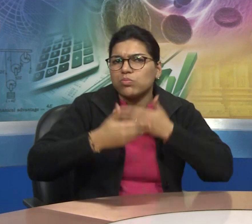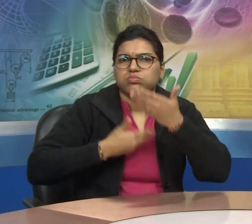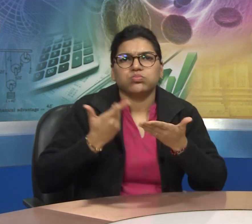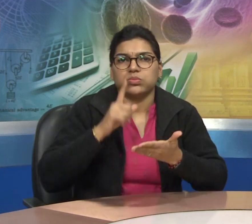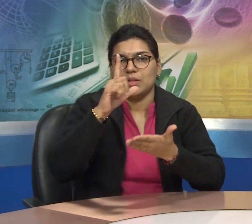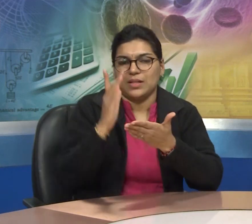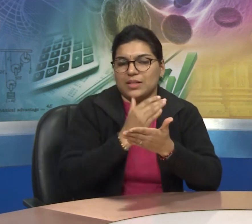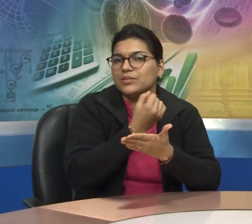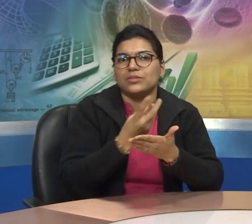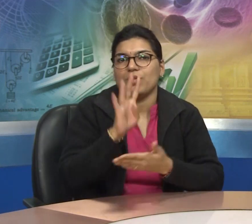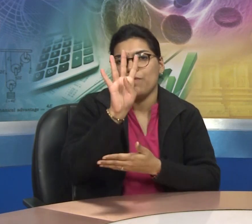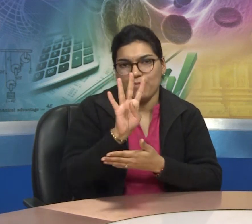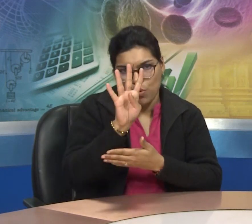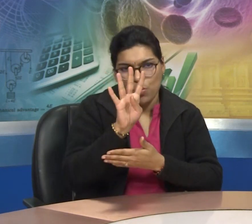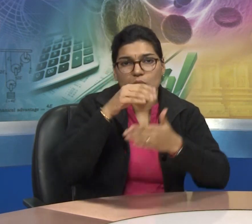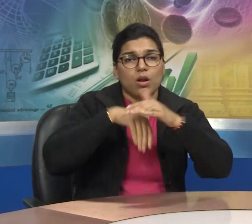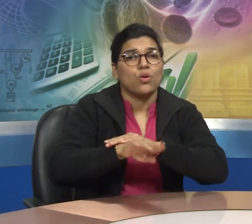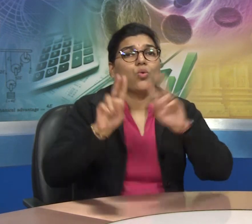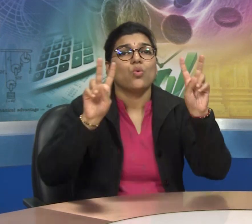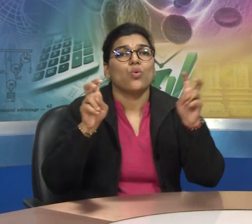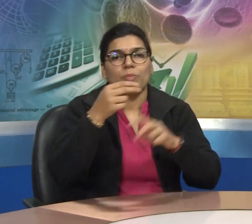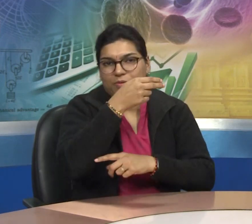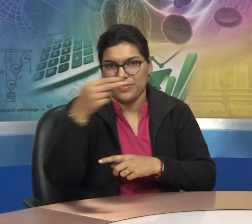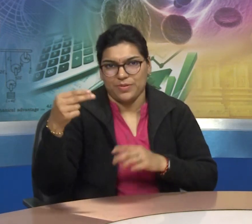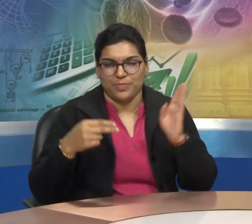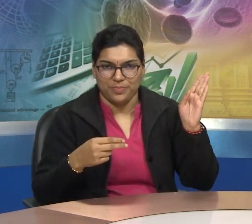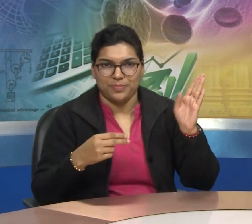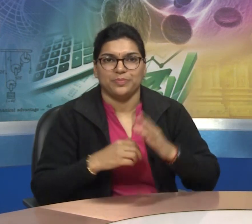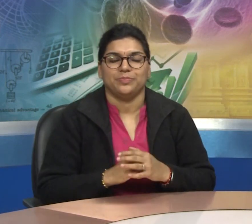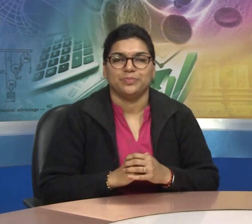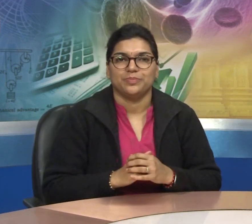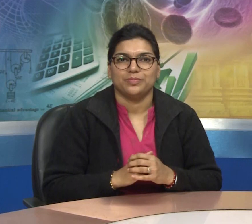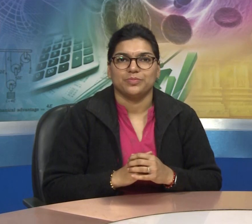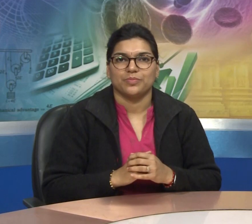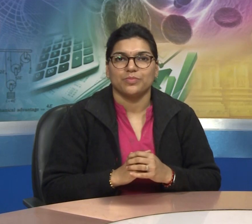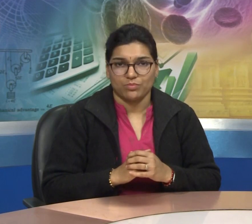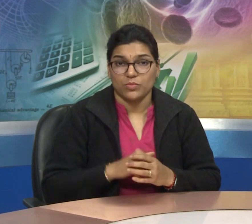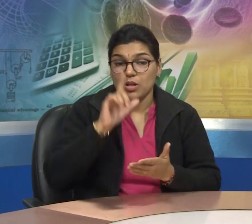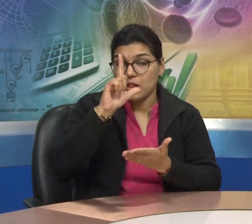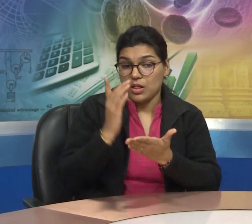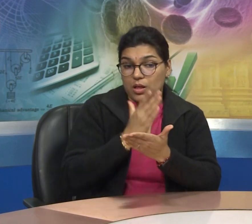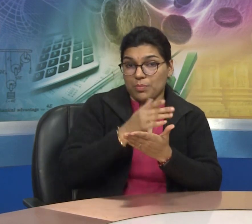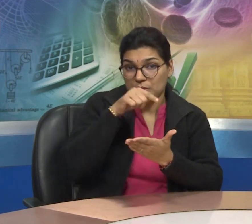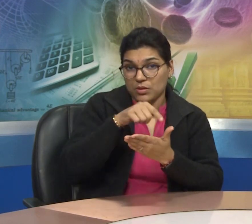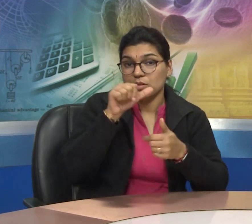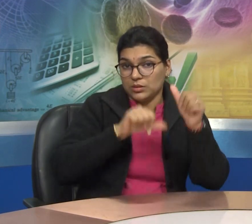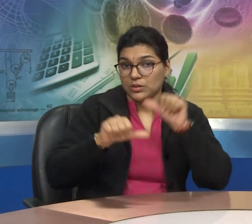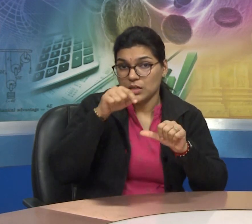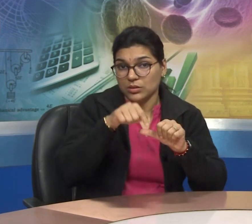level. We are doing lesson number 4. Name of the lesson is shown on the screen also. It is